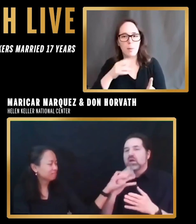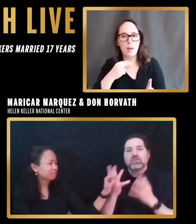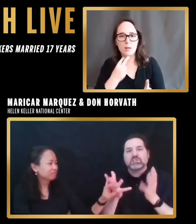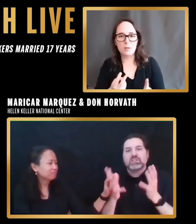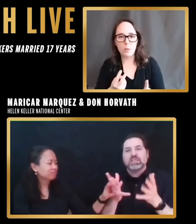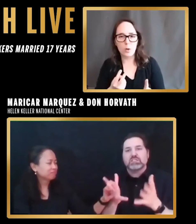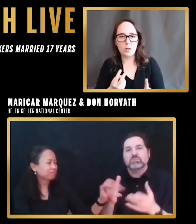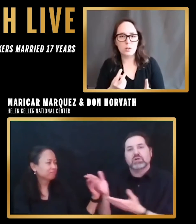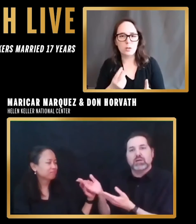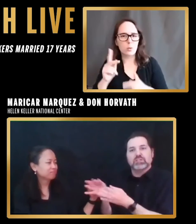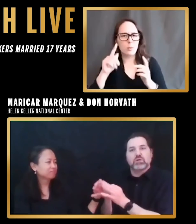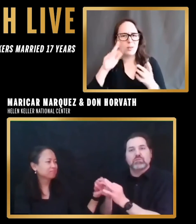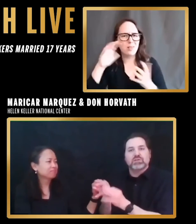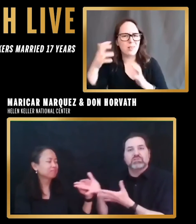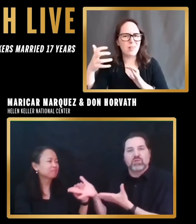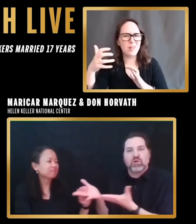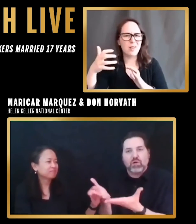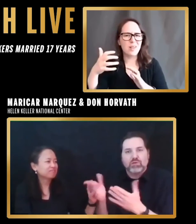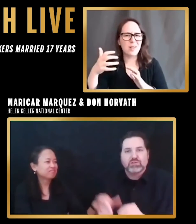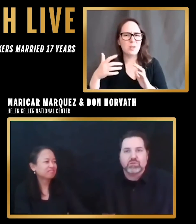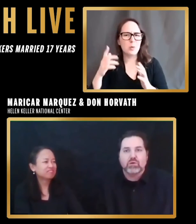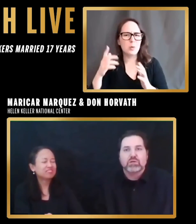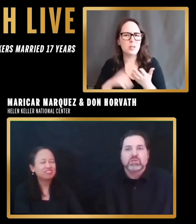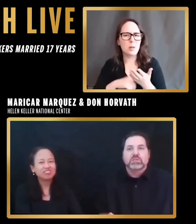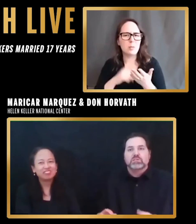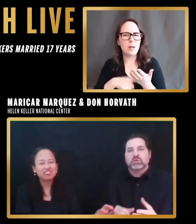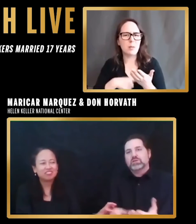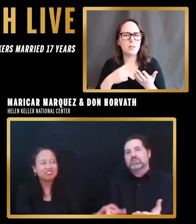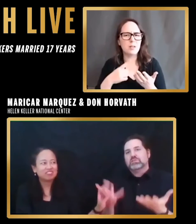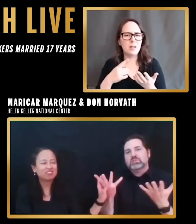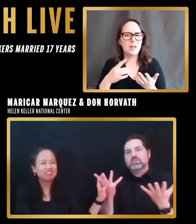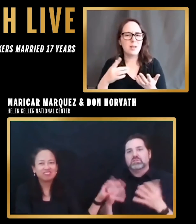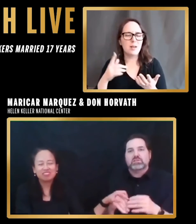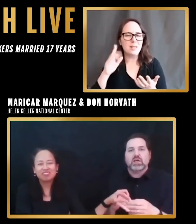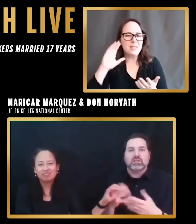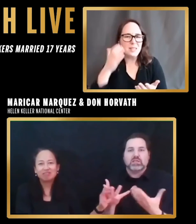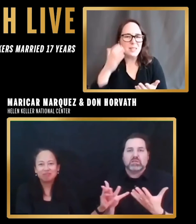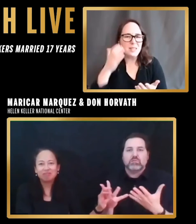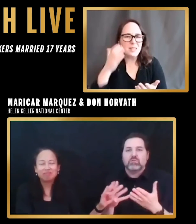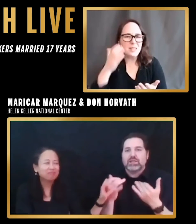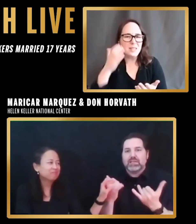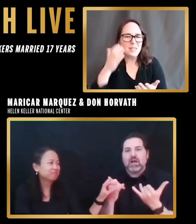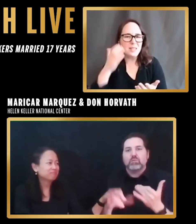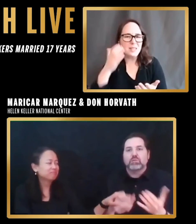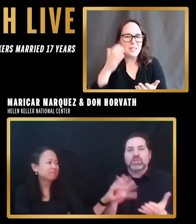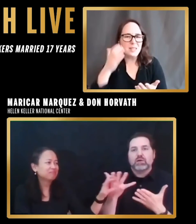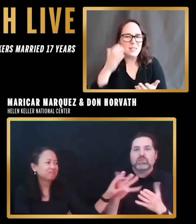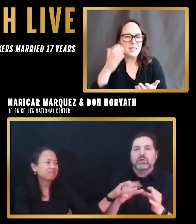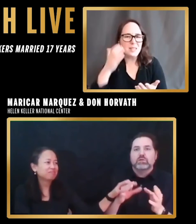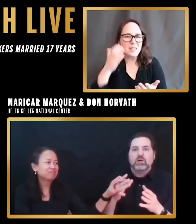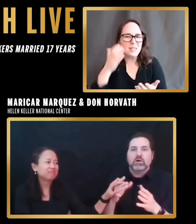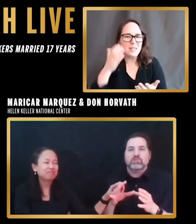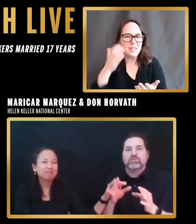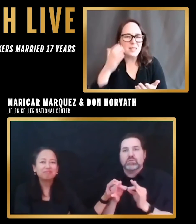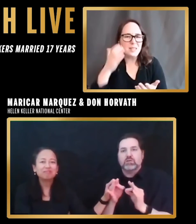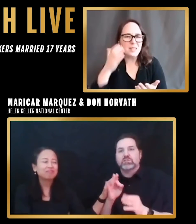the conversation, but I'm interpreting for her, So it's not like right now where we have